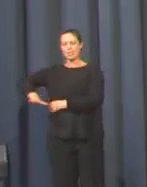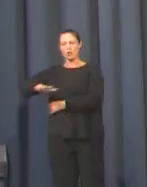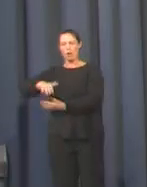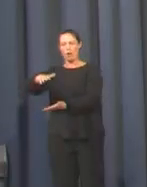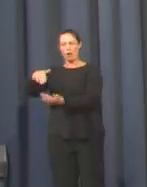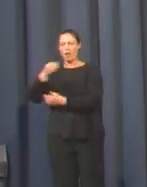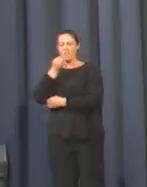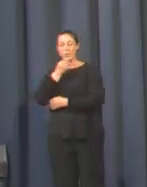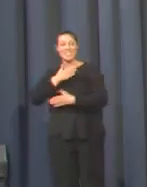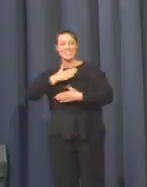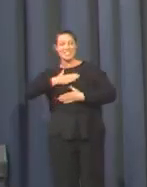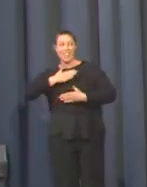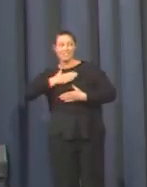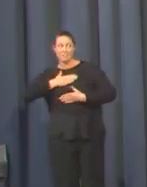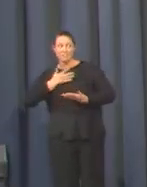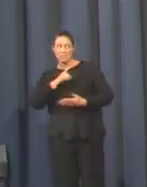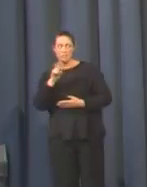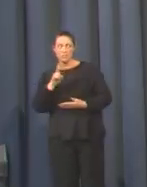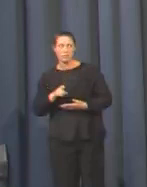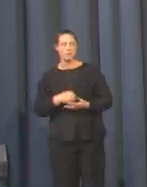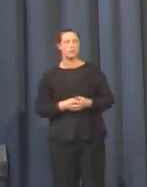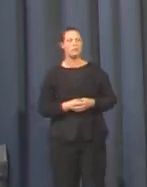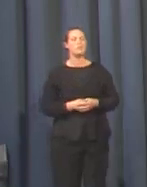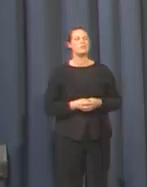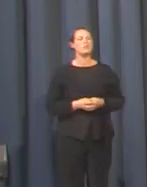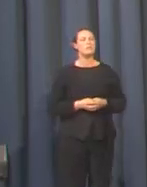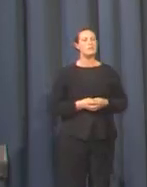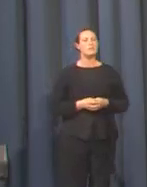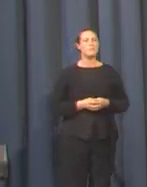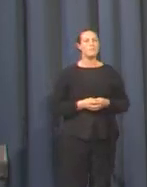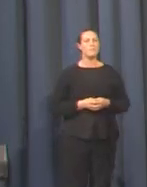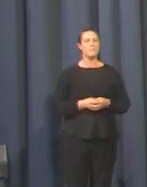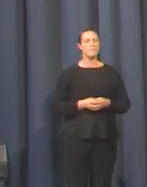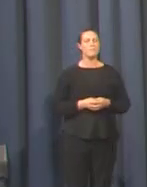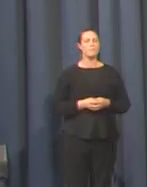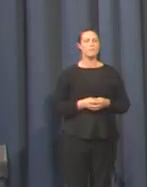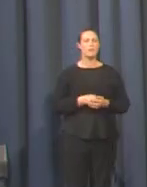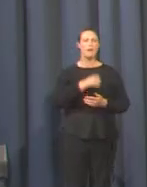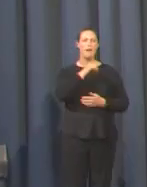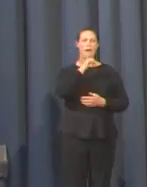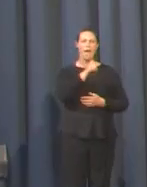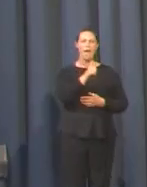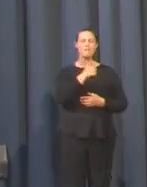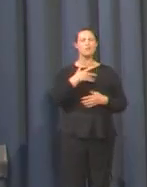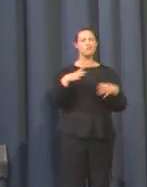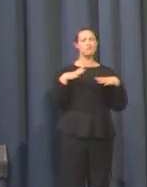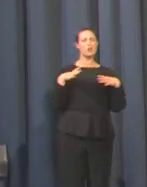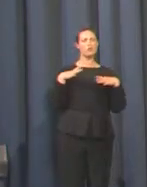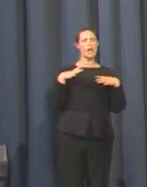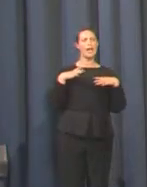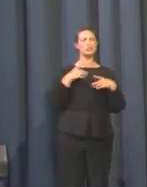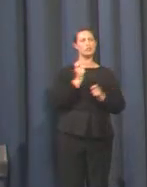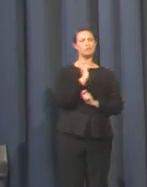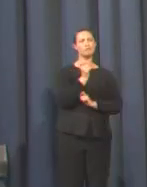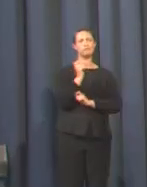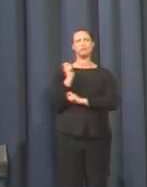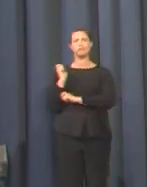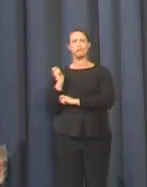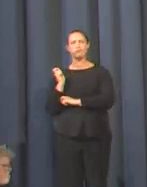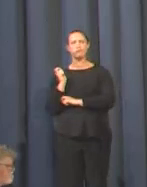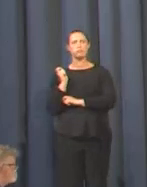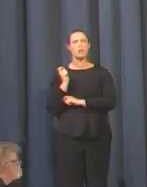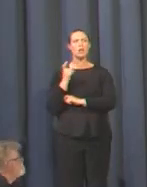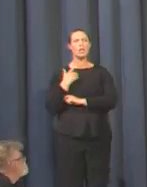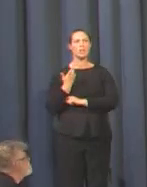Is it safe? Okay, so if you're going out recreationally catching your kaiawa or your